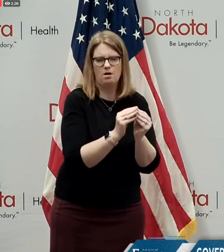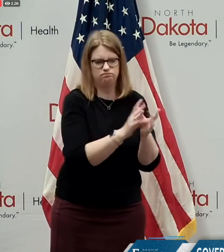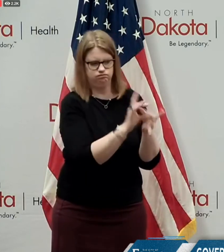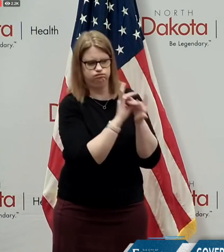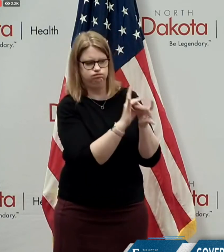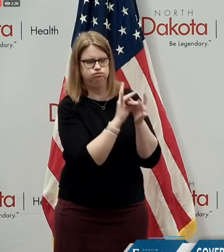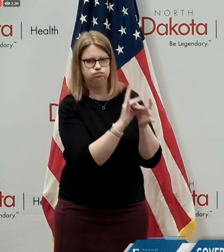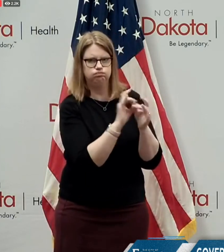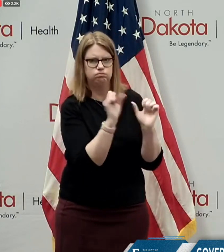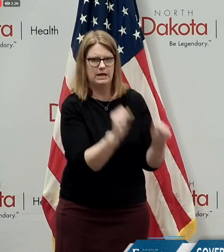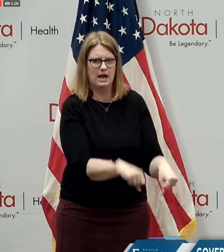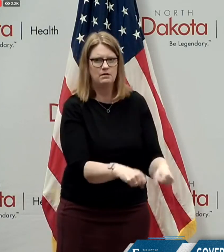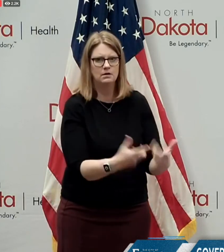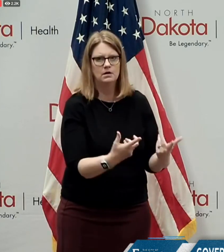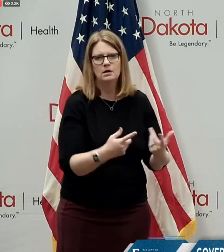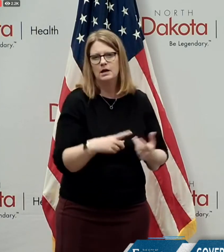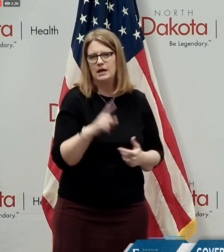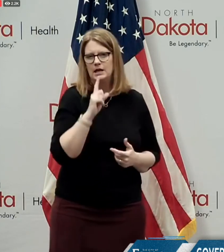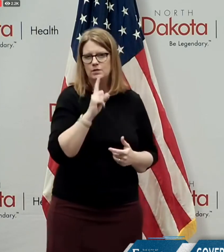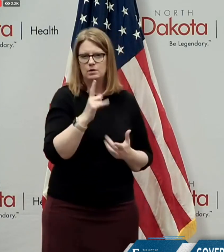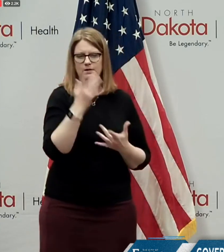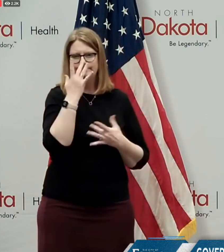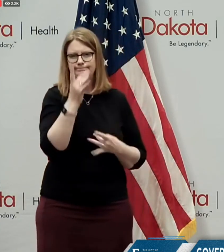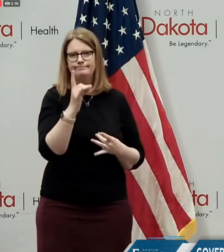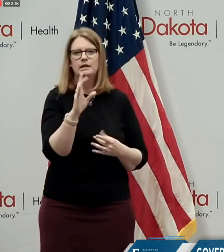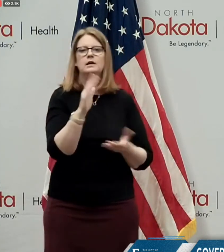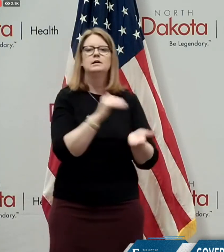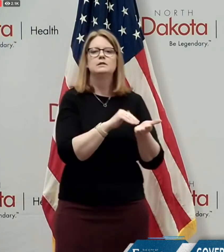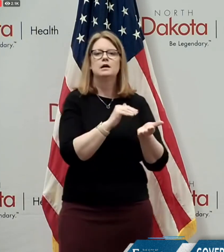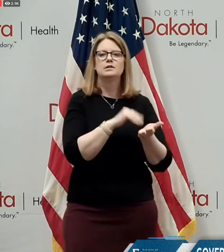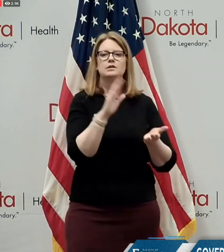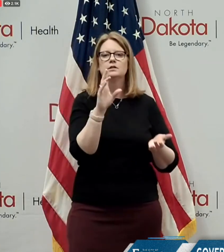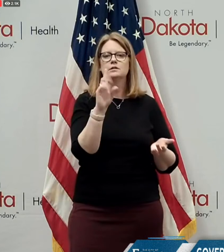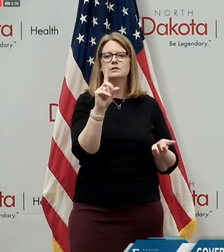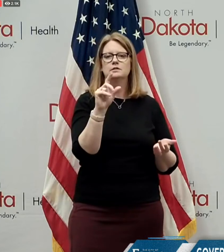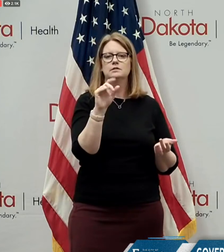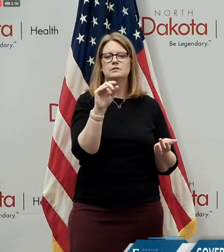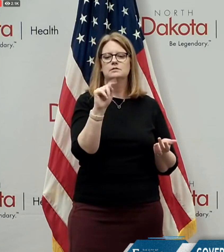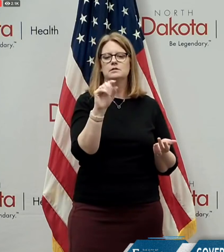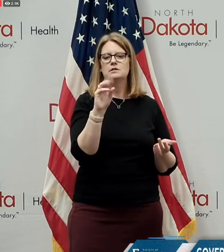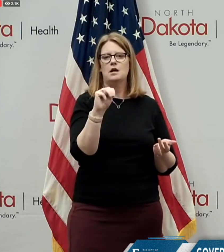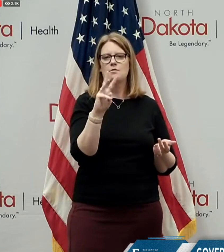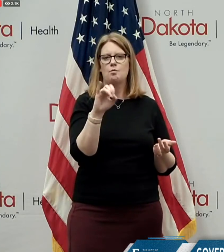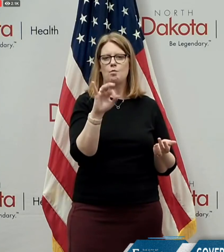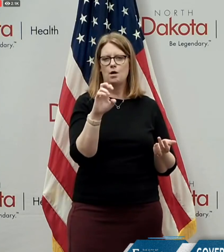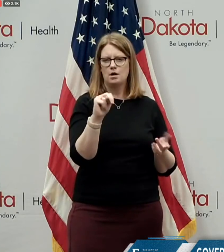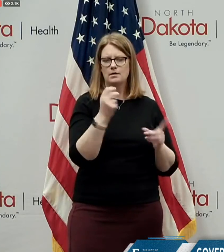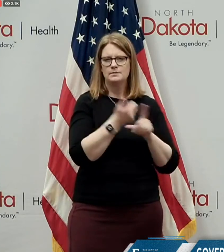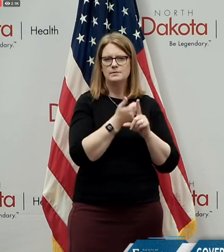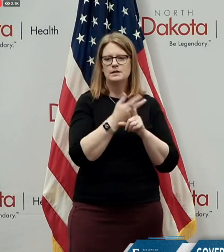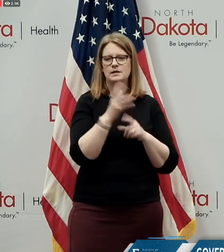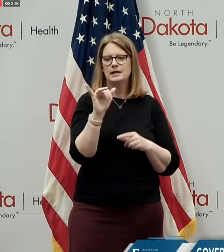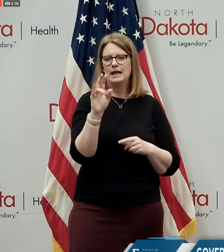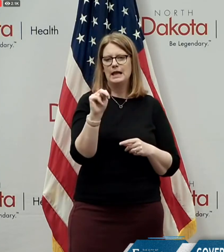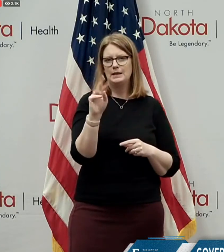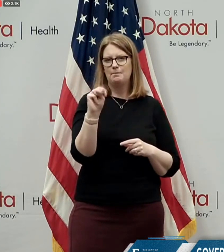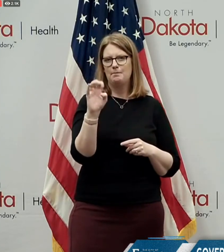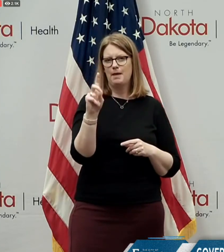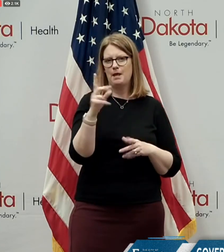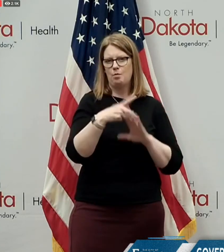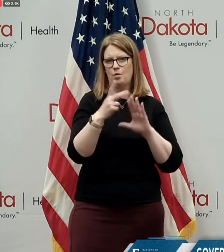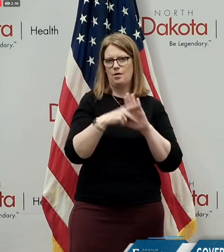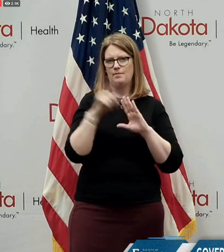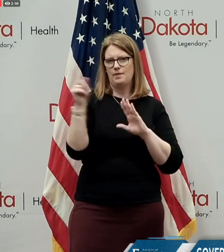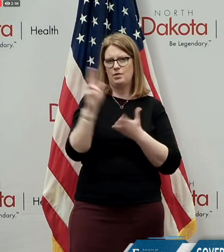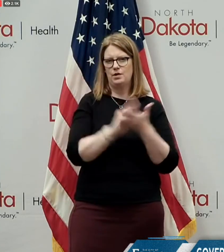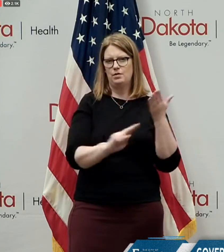interest in tapping into Dr. Don Warren, who leads the InMed program, the Indian Medical Program at the University